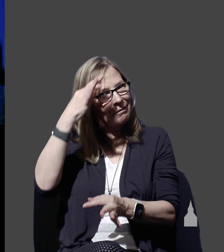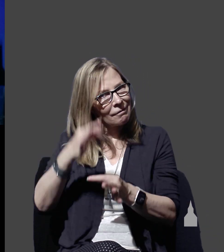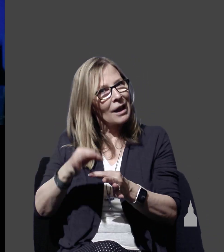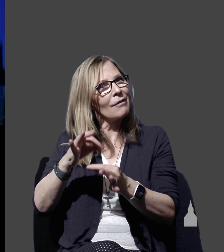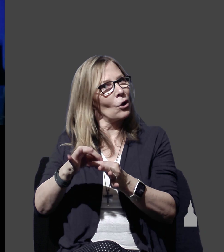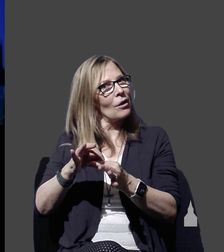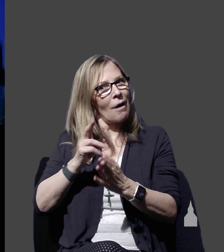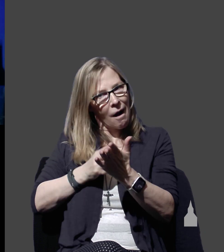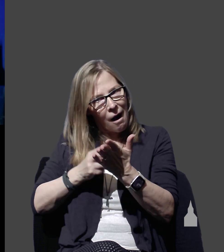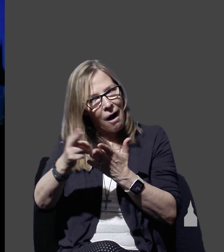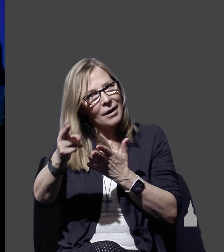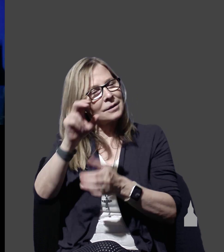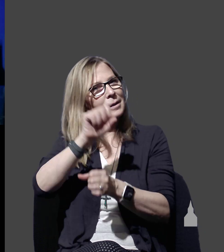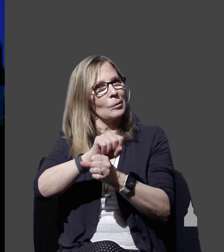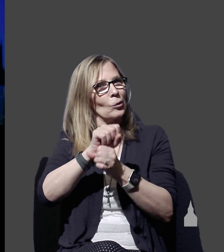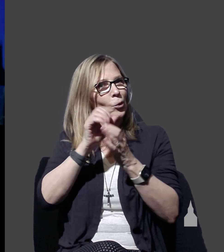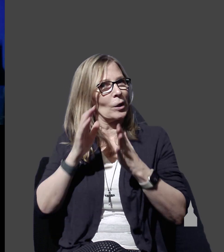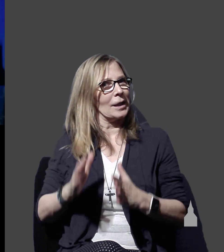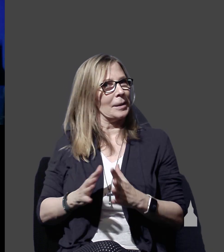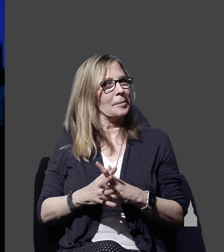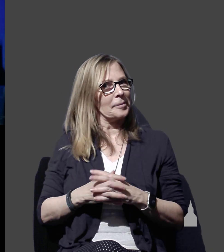employee.